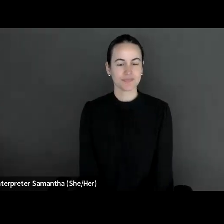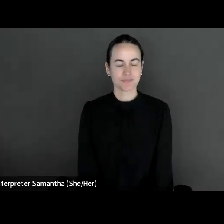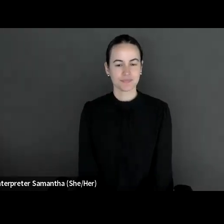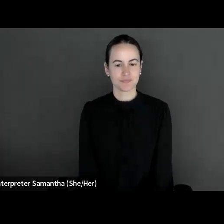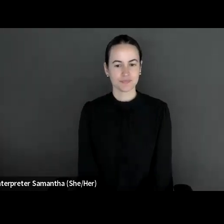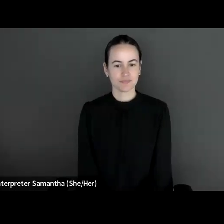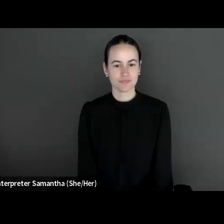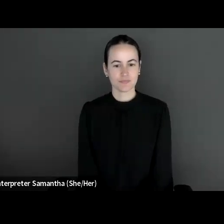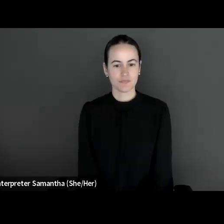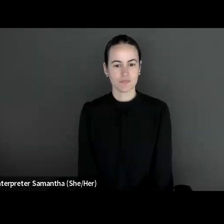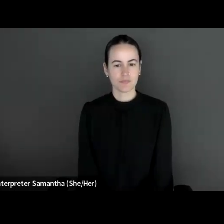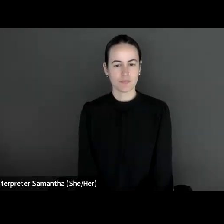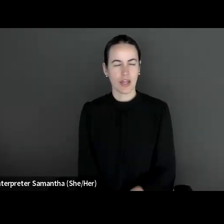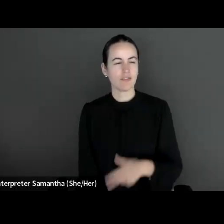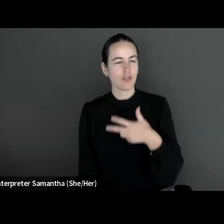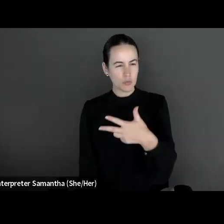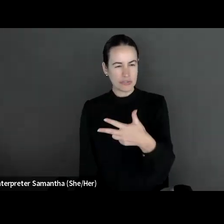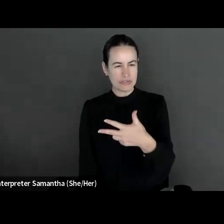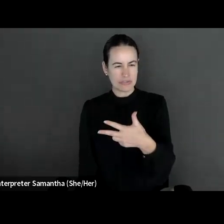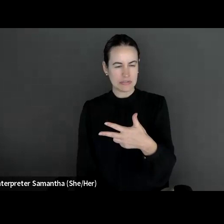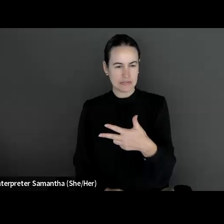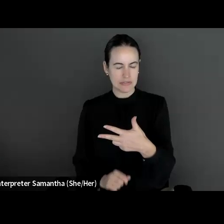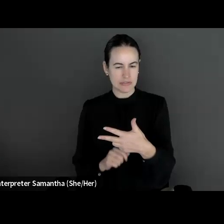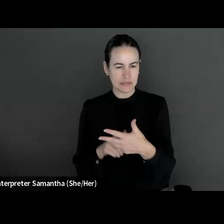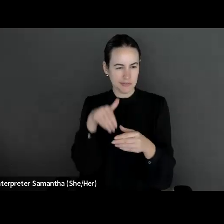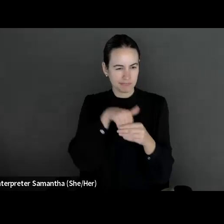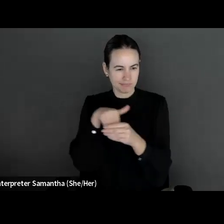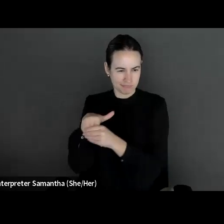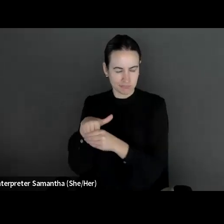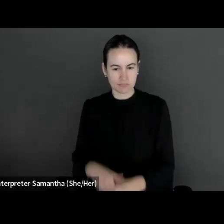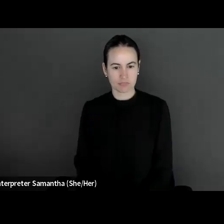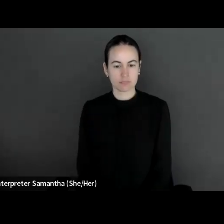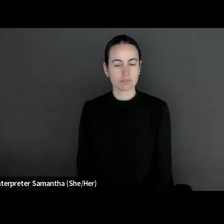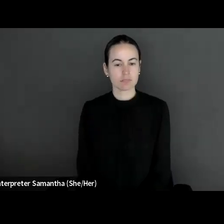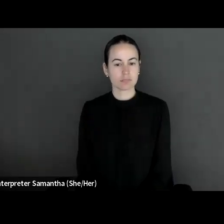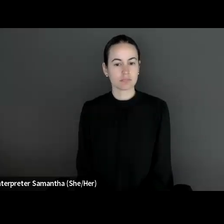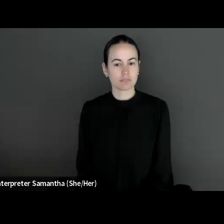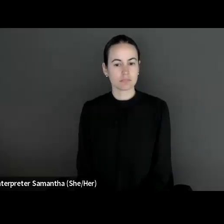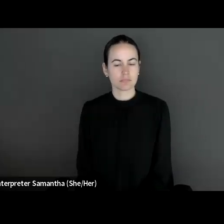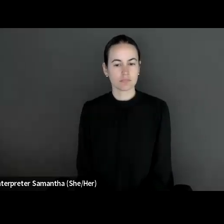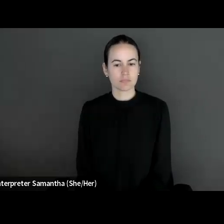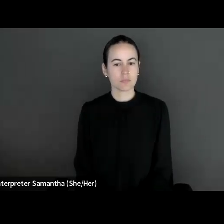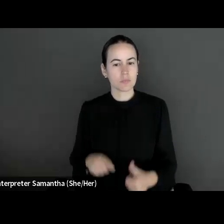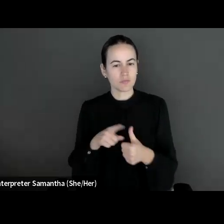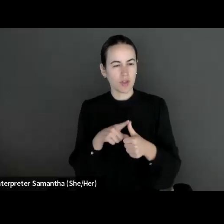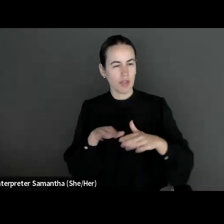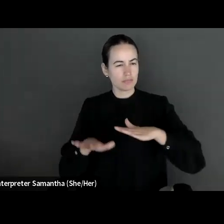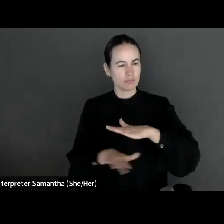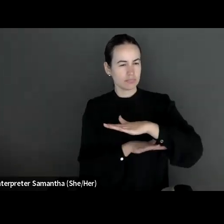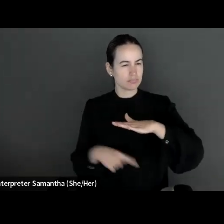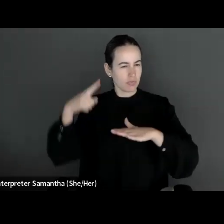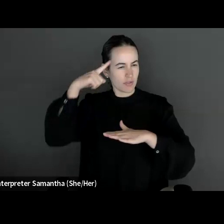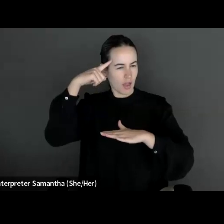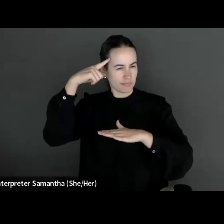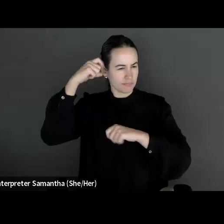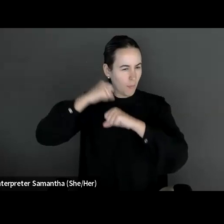encompasses 3 different notions. The first is underlying cognitive fluency.